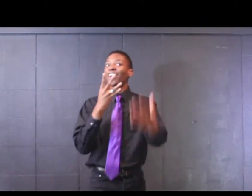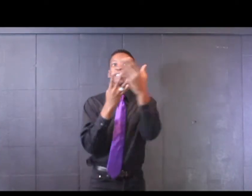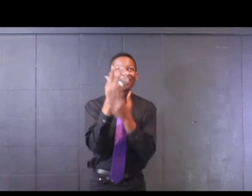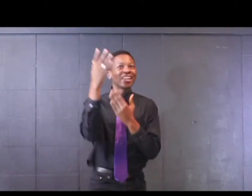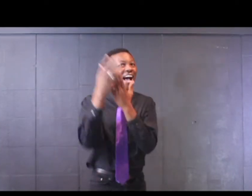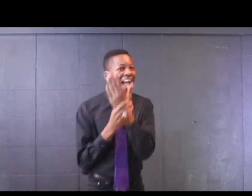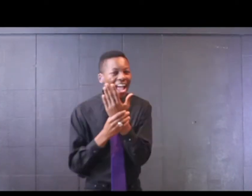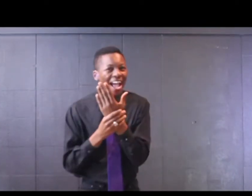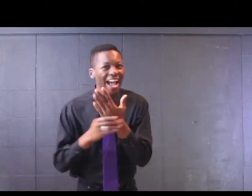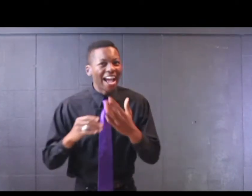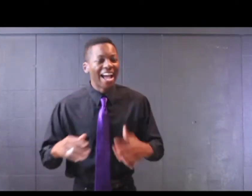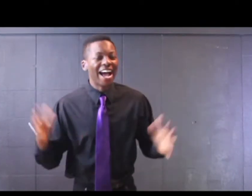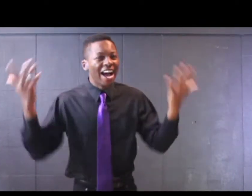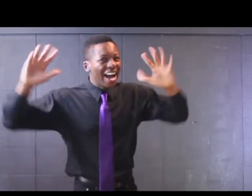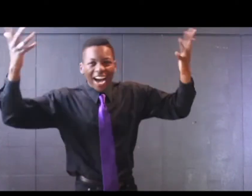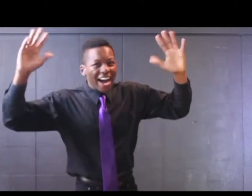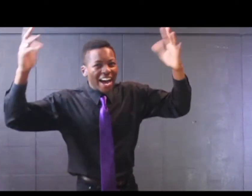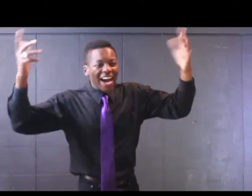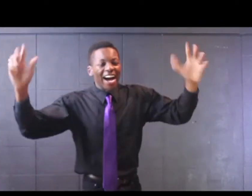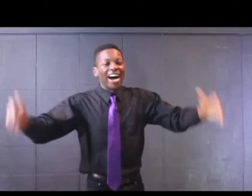Welcome to Talk to the Hand.